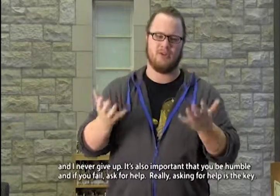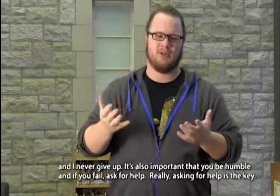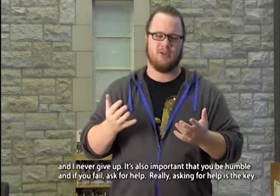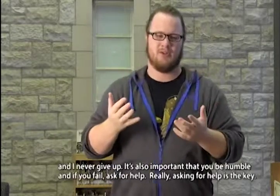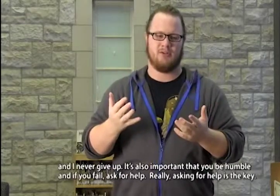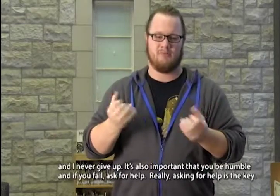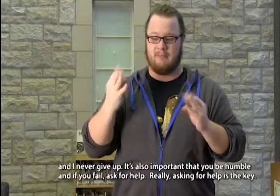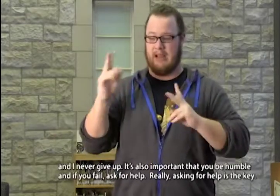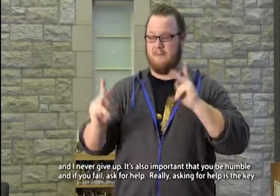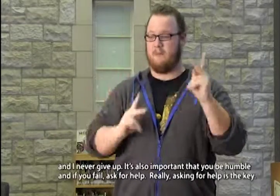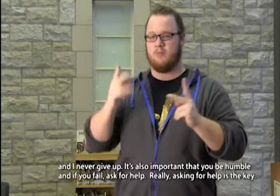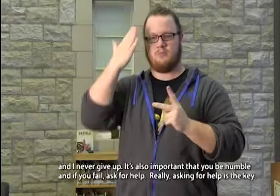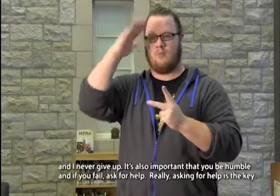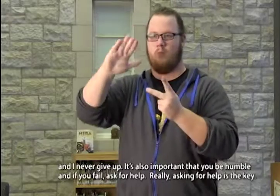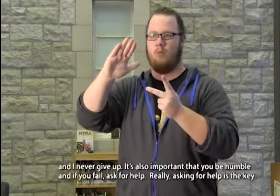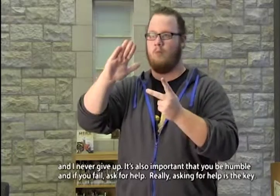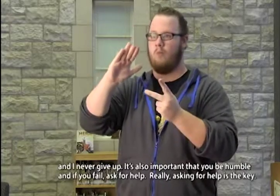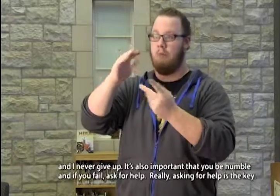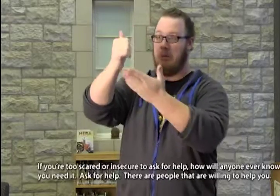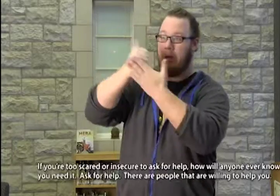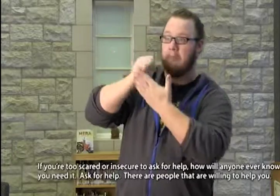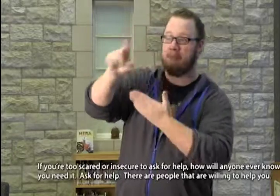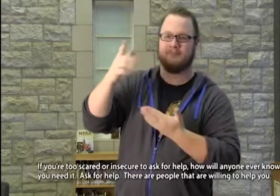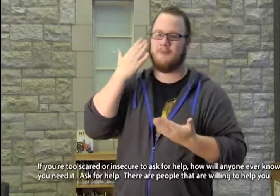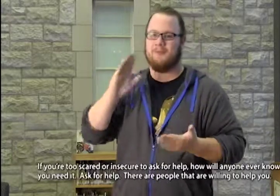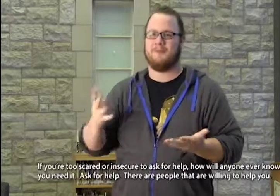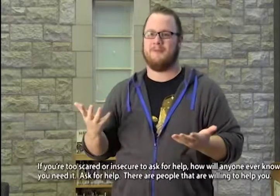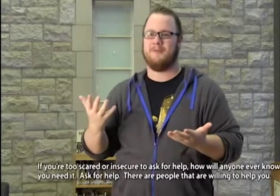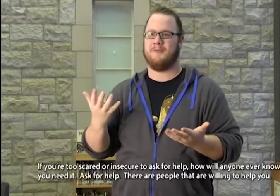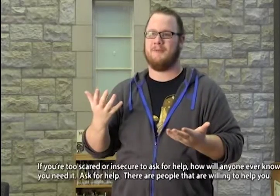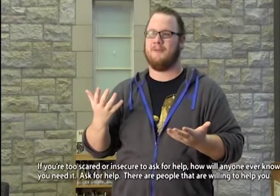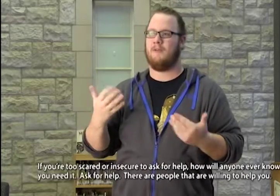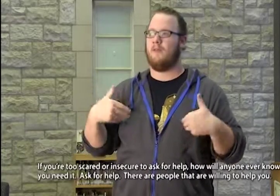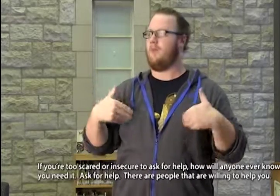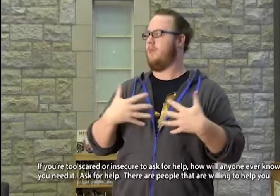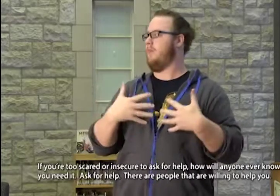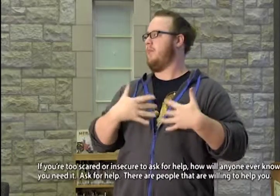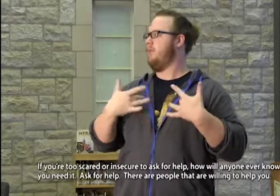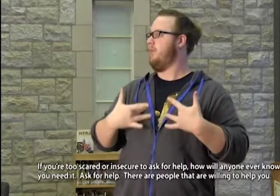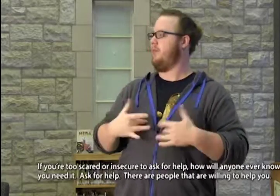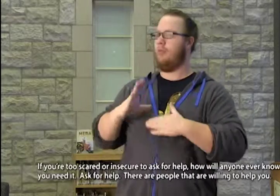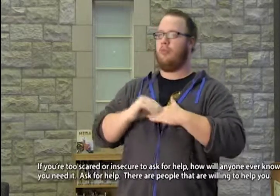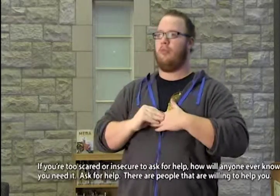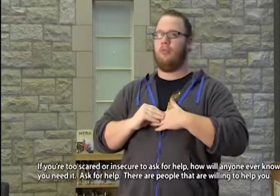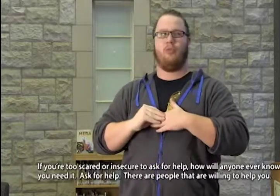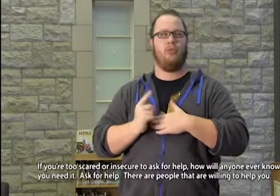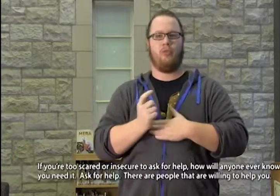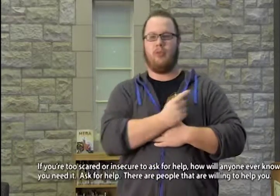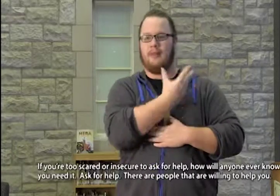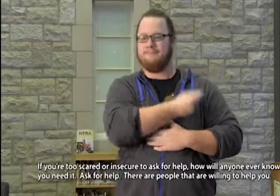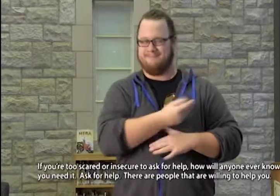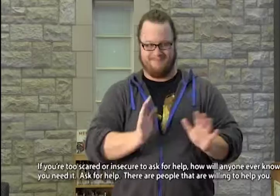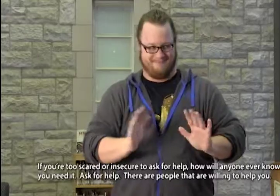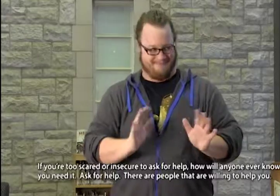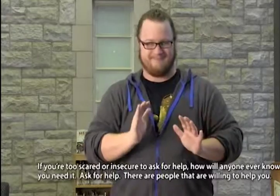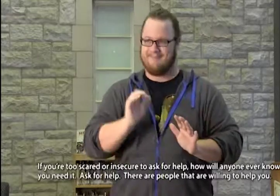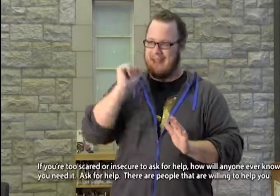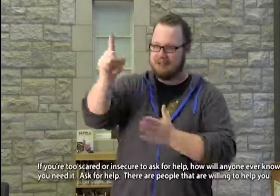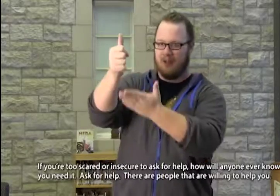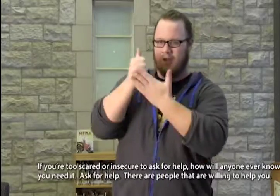Really asking for help is the key. And if you're too scared or insecure to ask for help, how will anyone ever know that you need it? Ask for